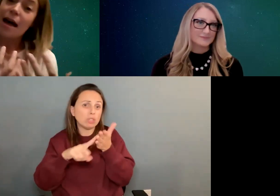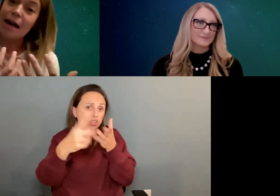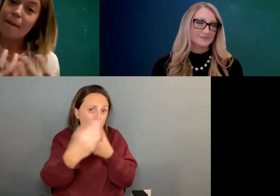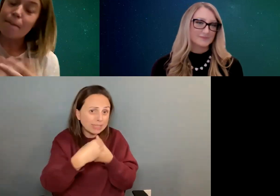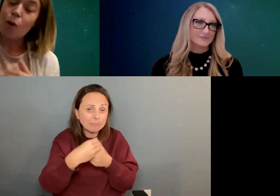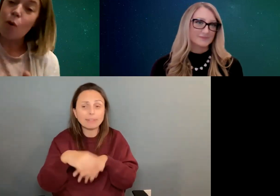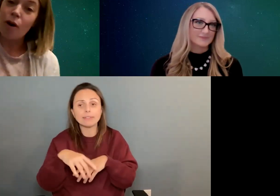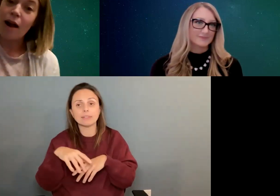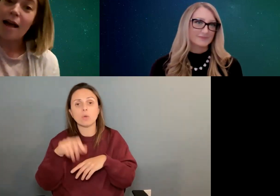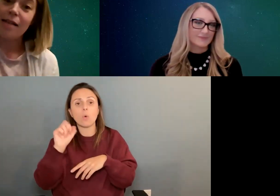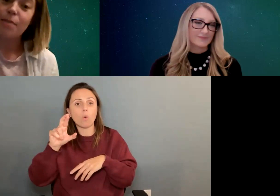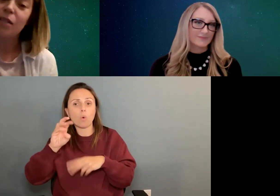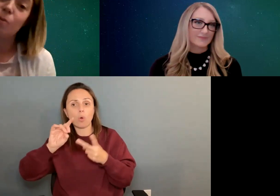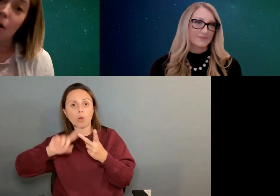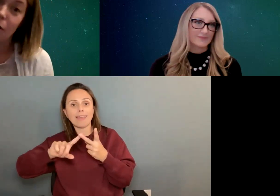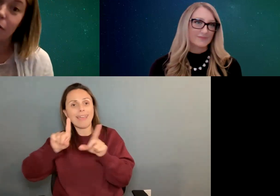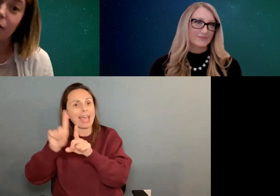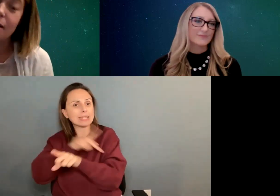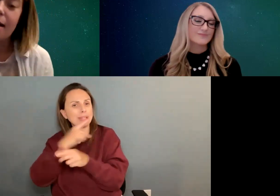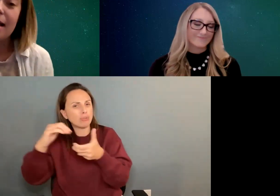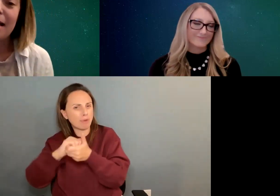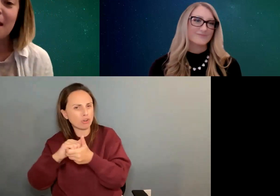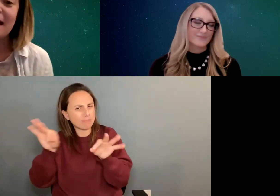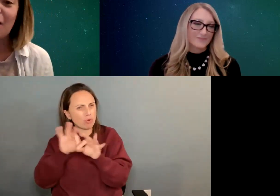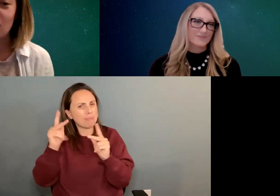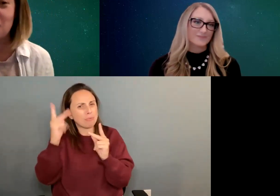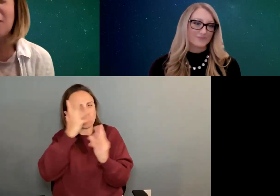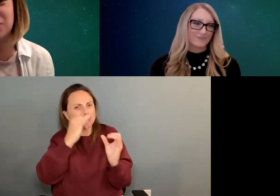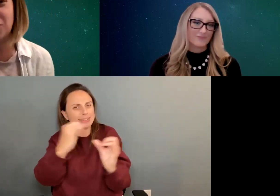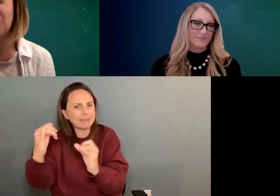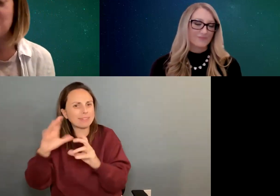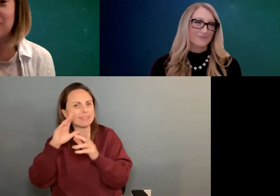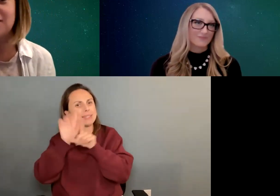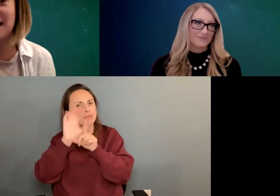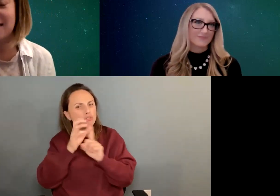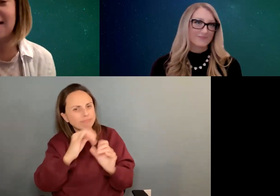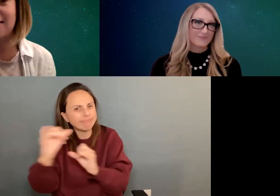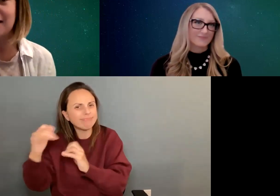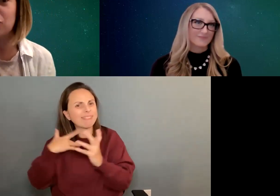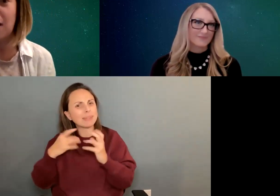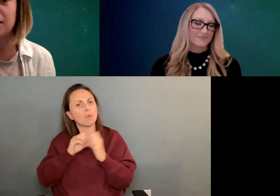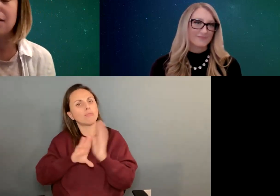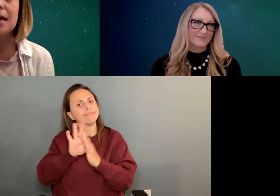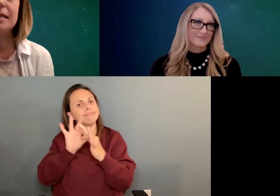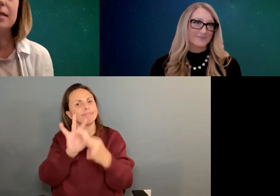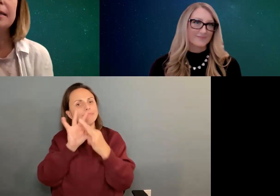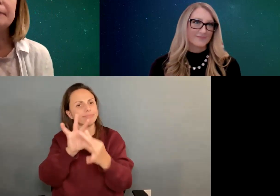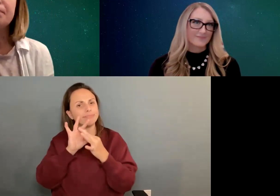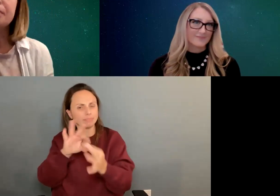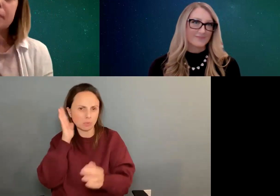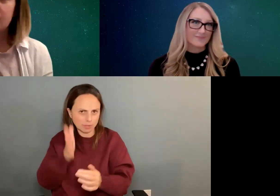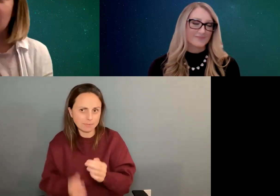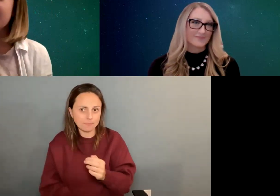participants or as patient partners. And that also helps further build, I think, that trust.